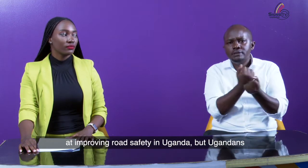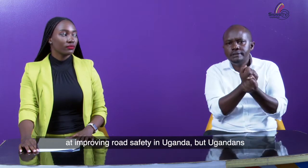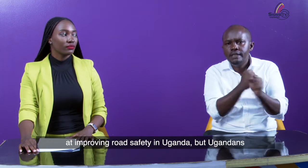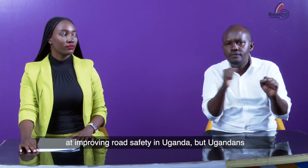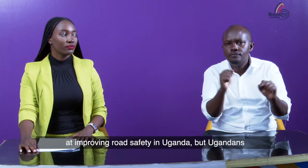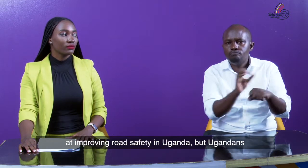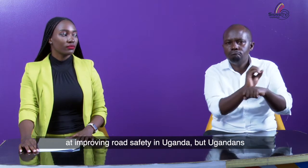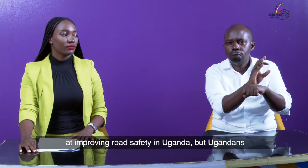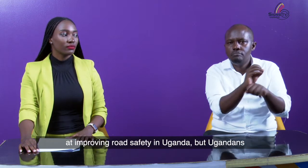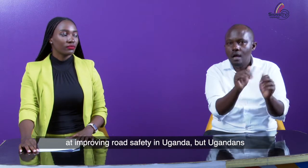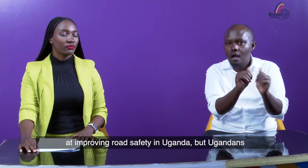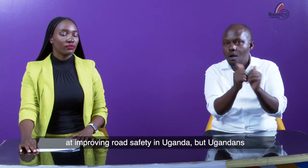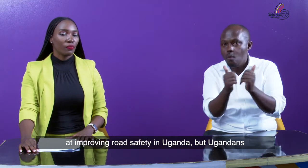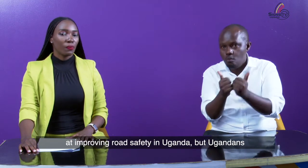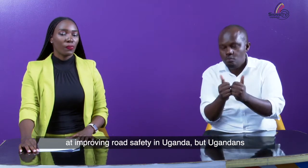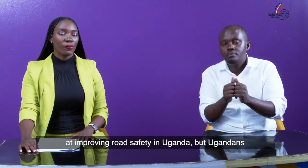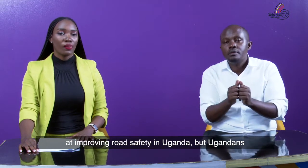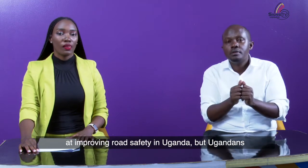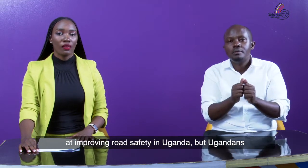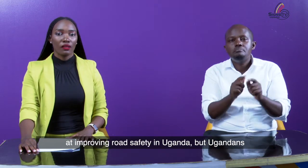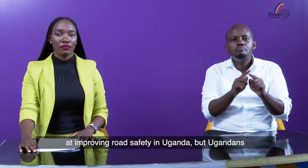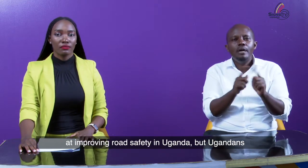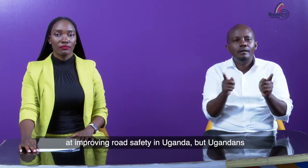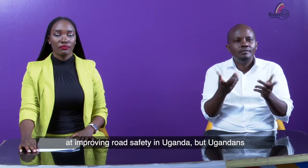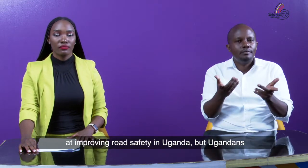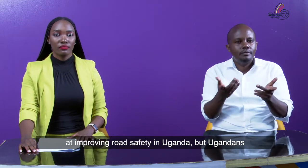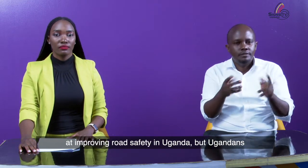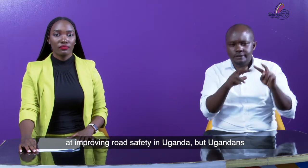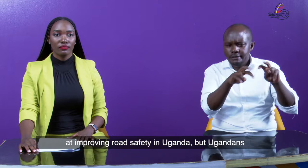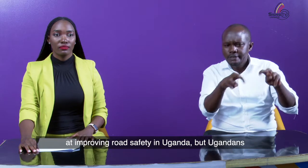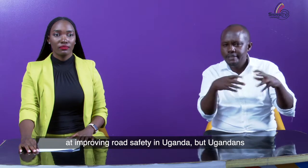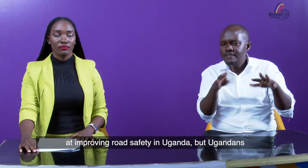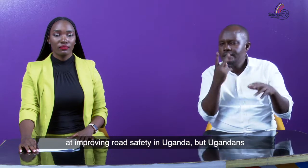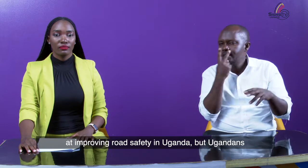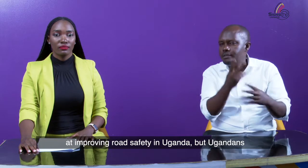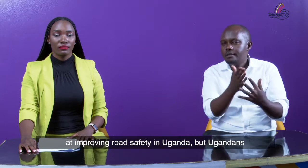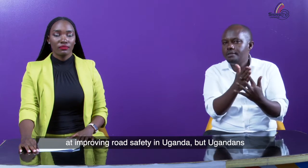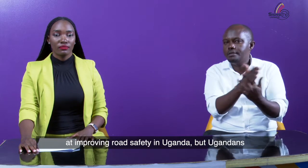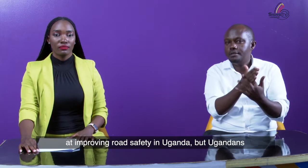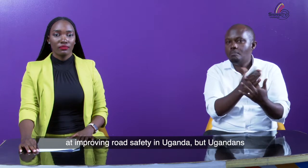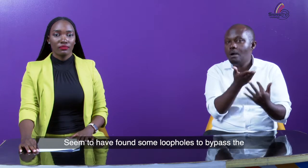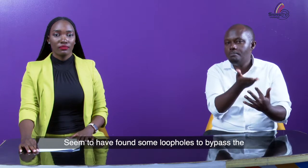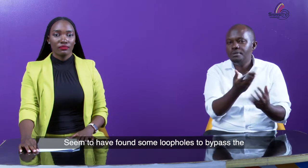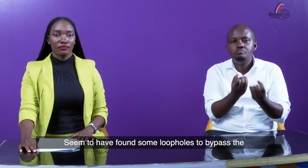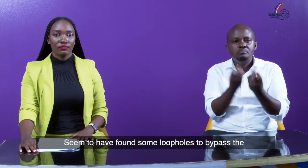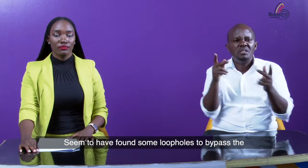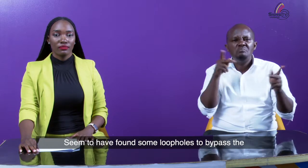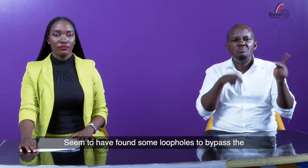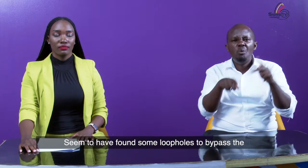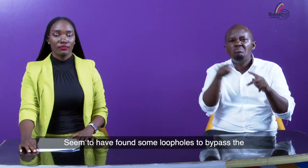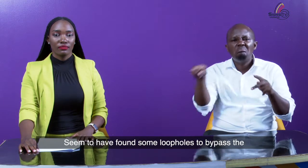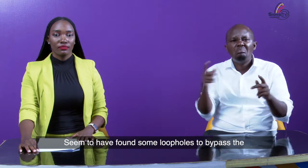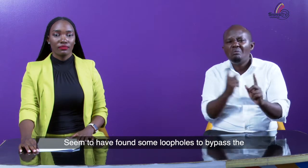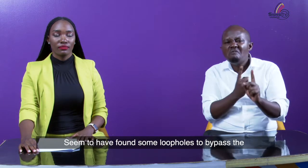at improving road safety in Uganda, but Ugandans seem to have found some